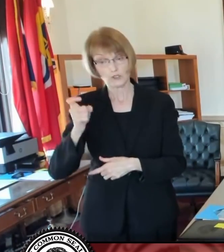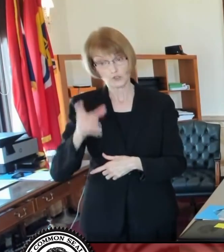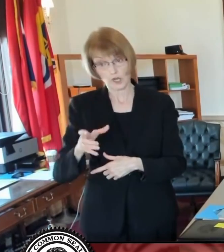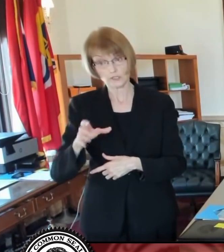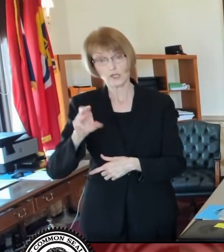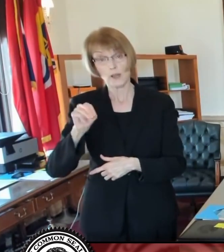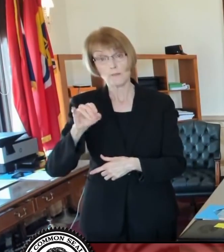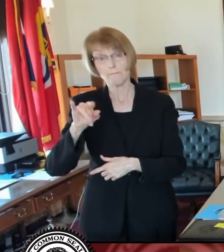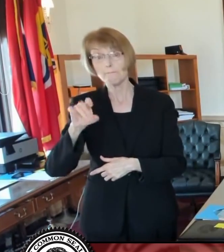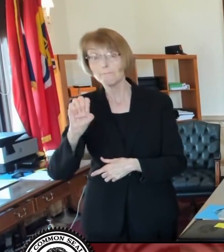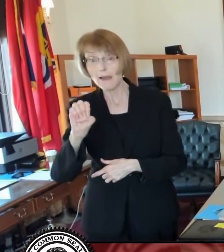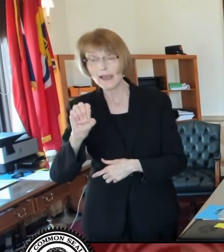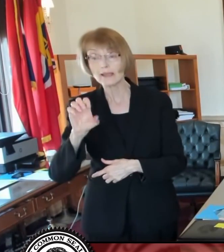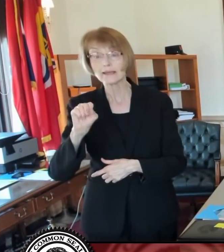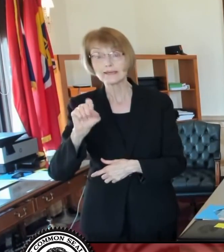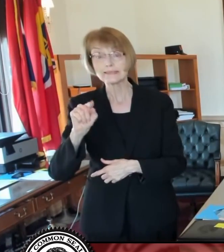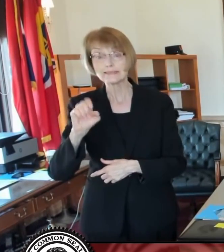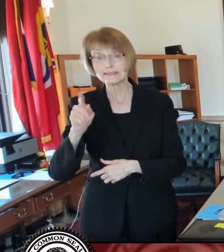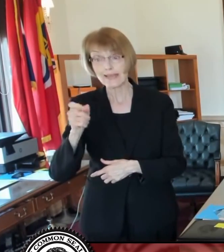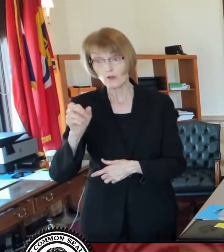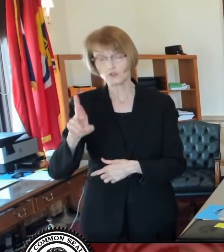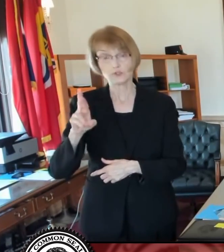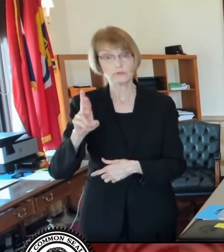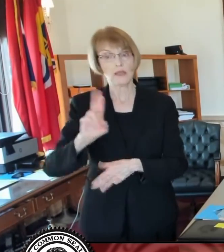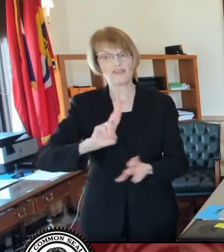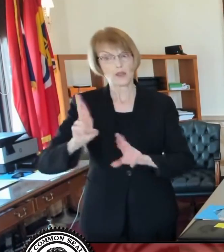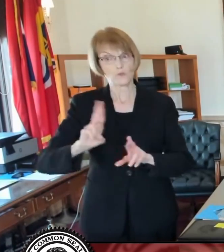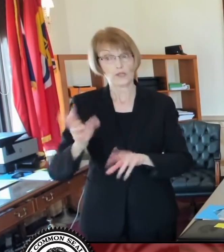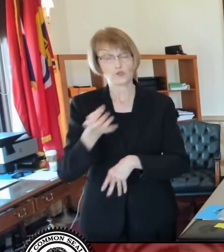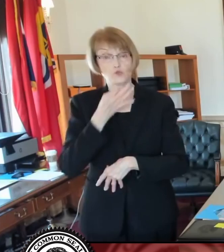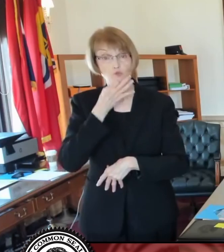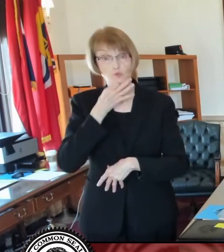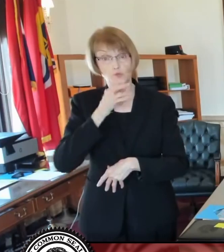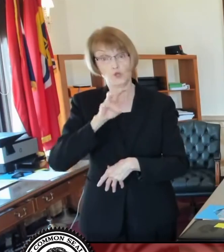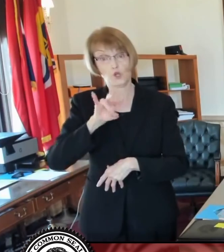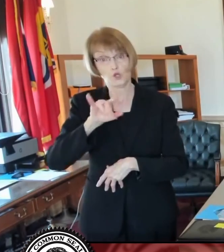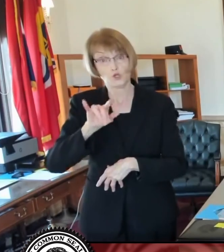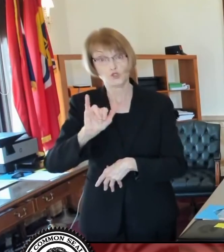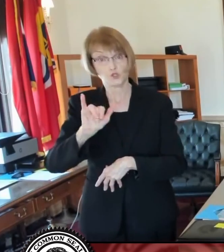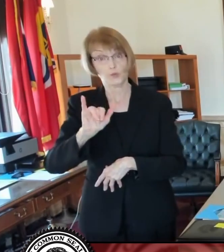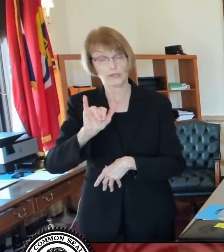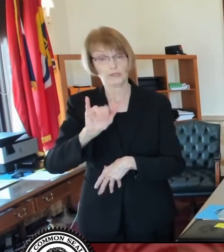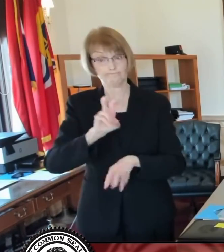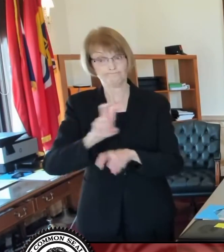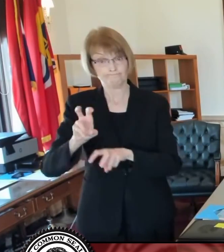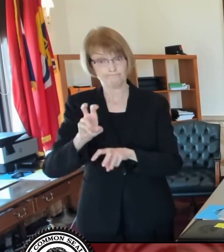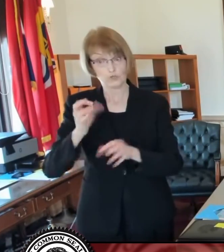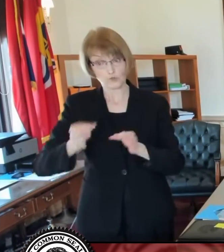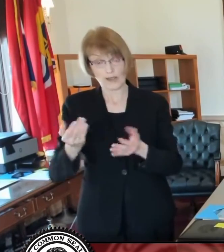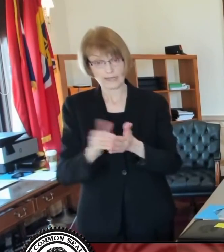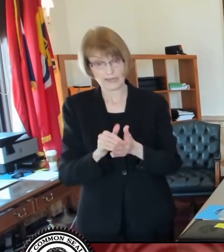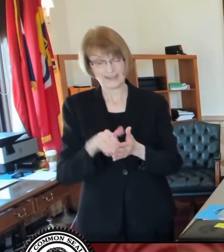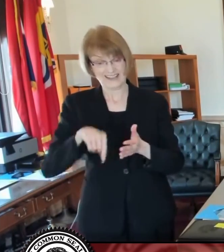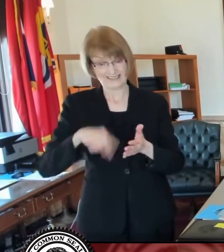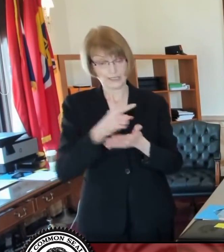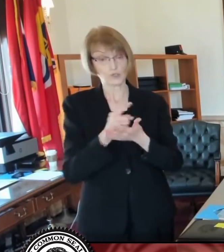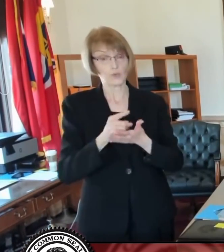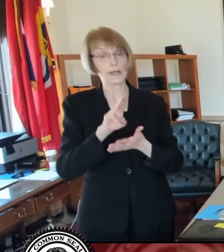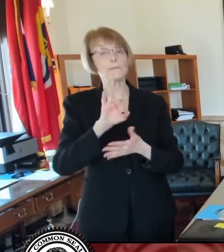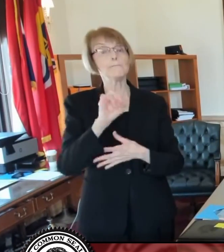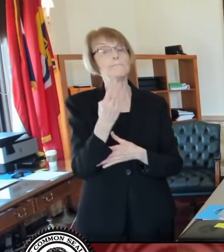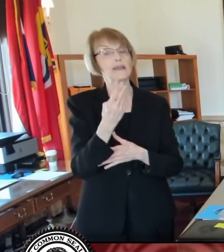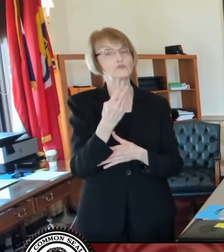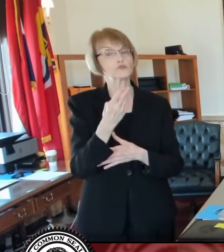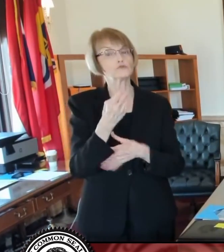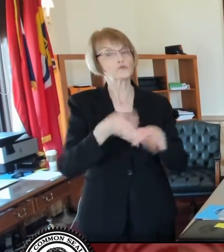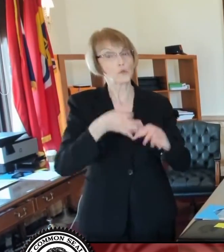are getting ready for jury trials again. They have a bench trial this week, and they've been doing pleas all along.